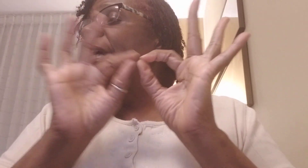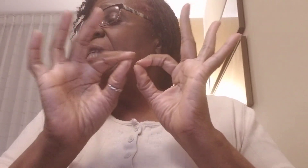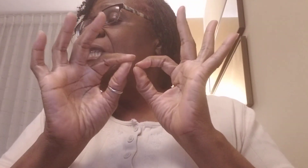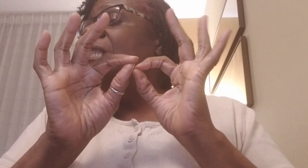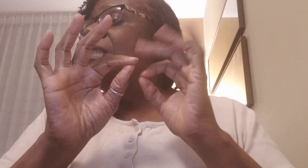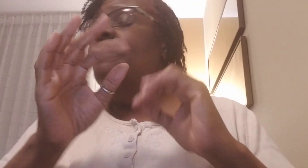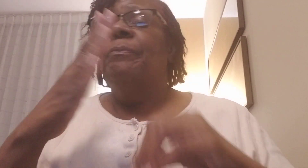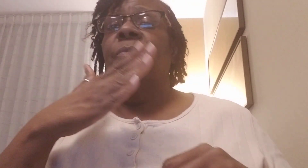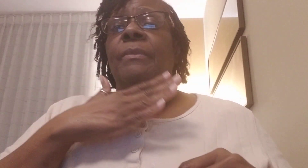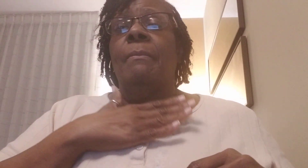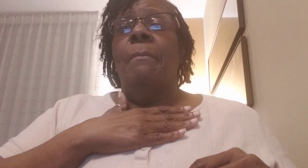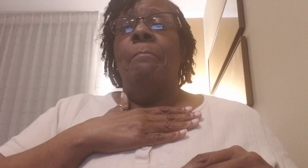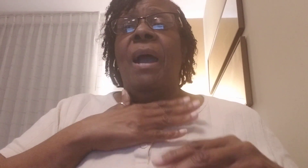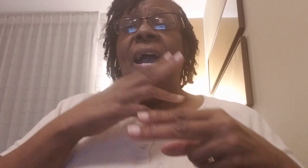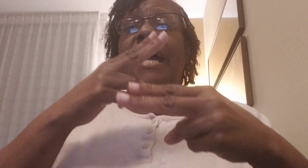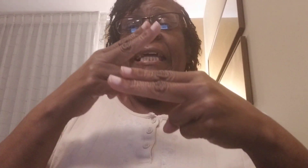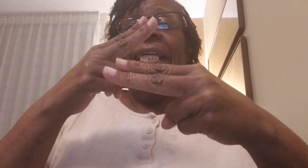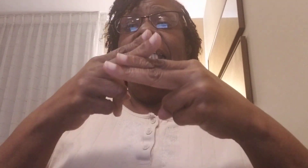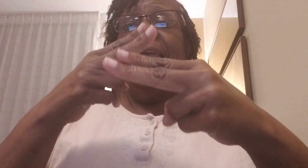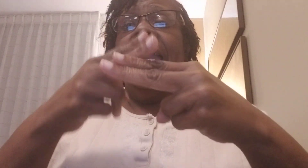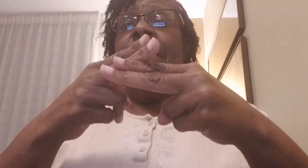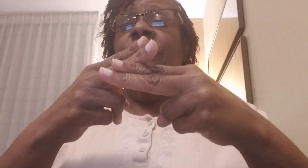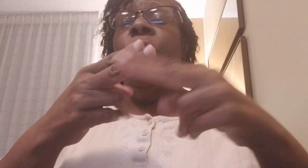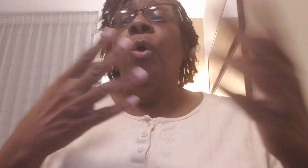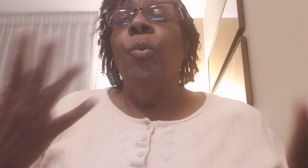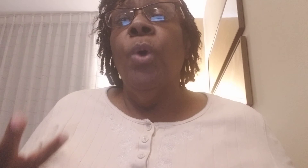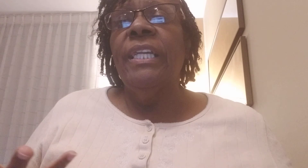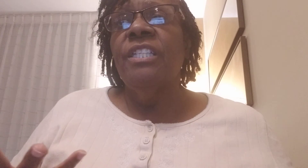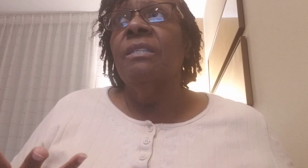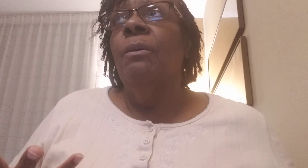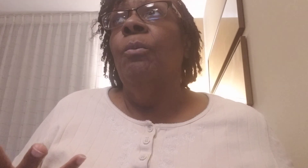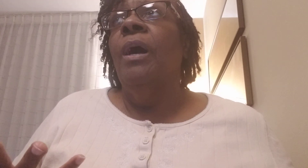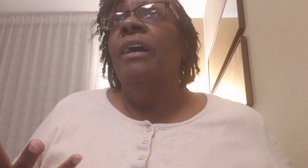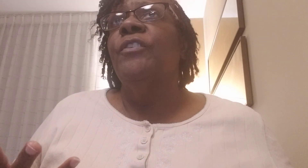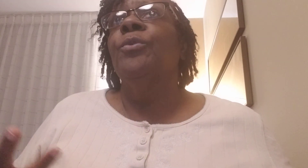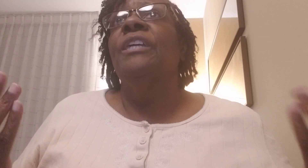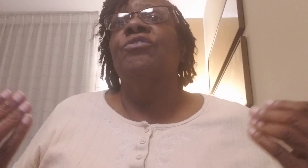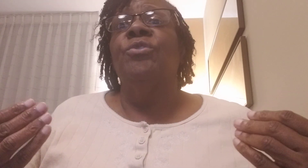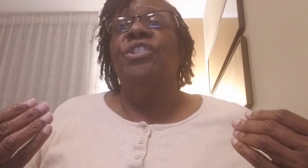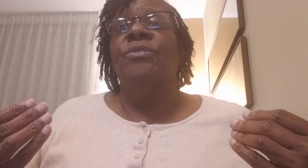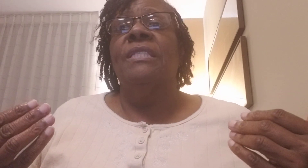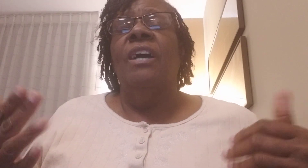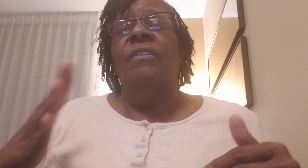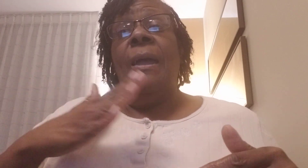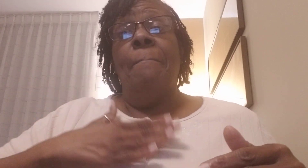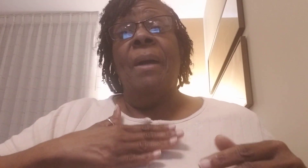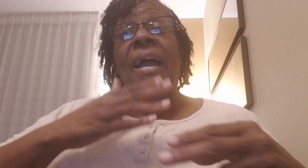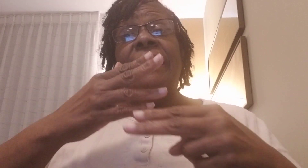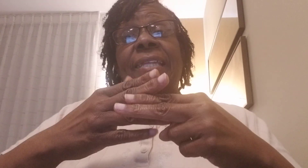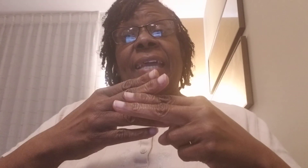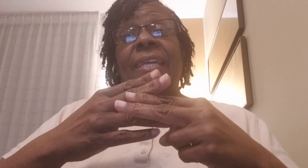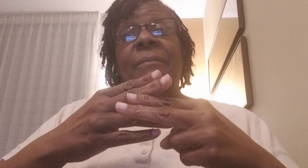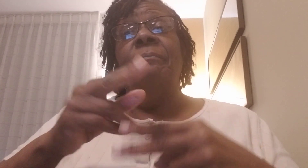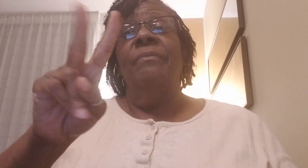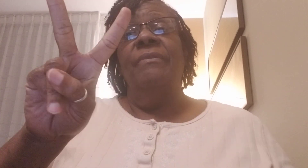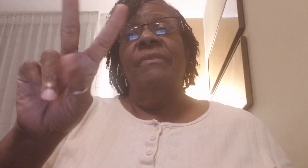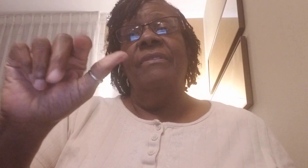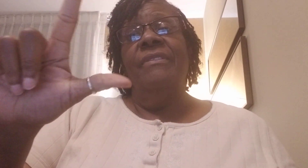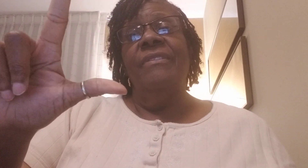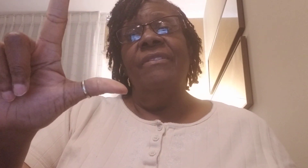phrases. My name. What is, if you're introducing yourself, my name,